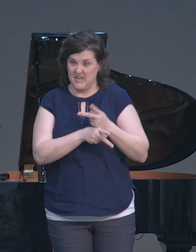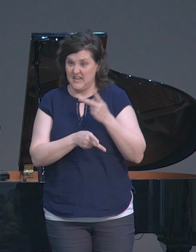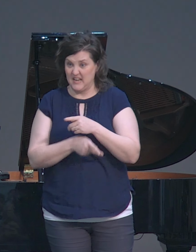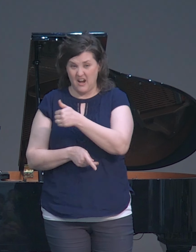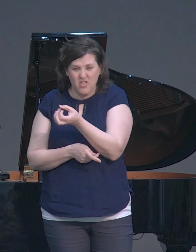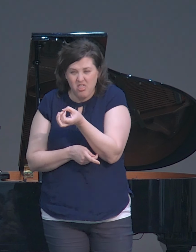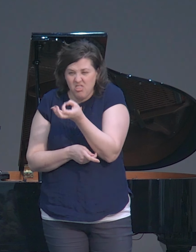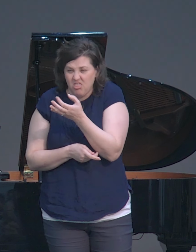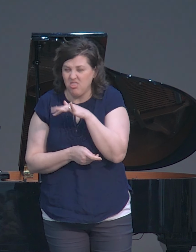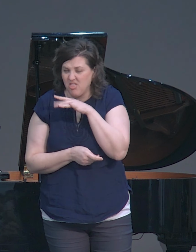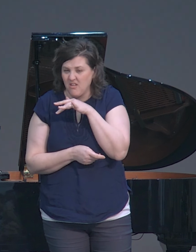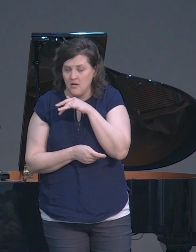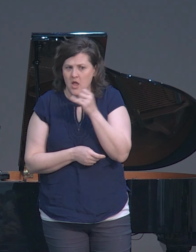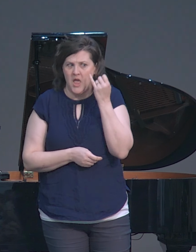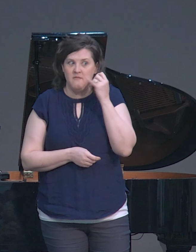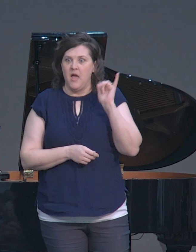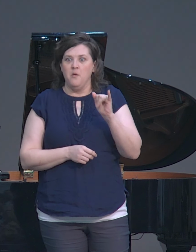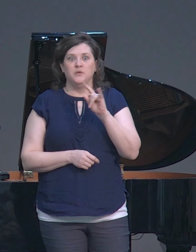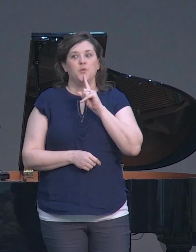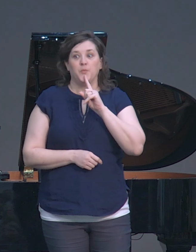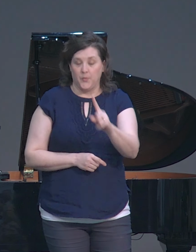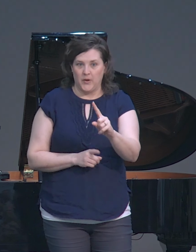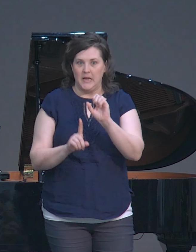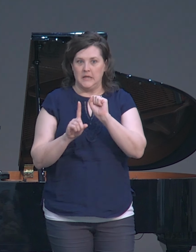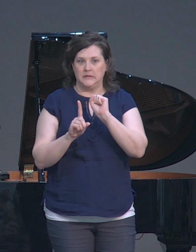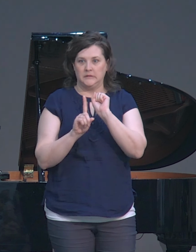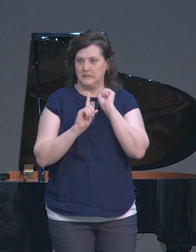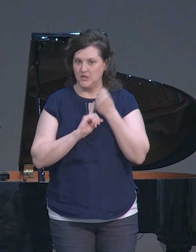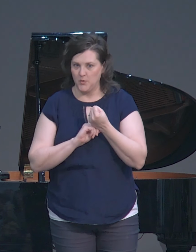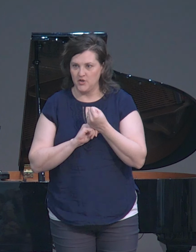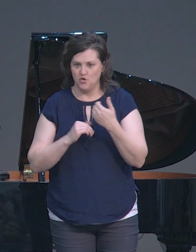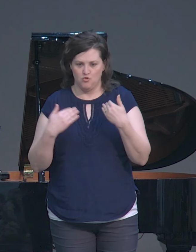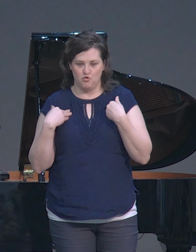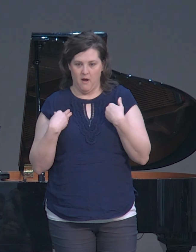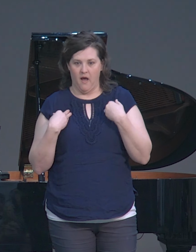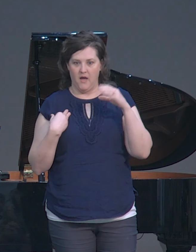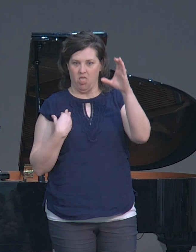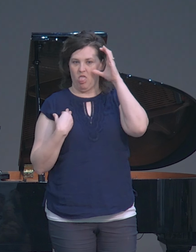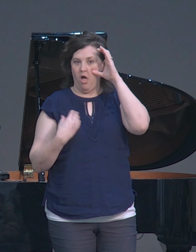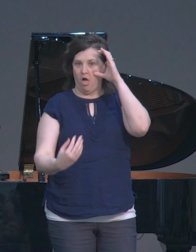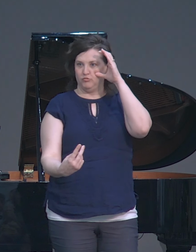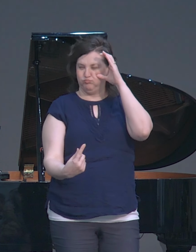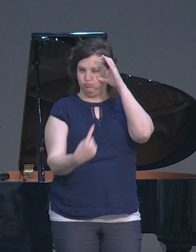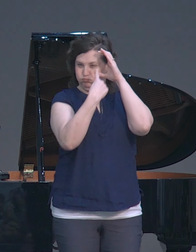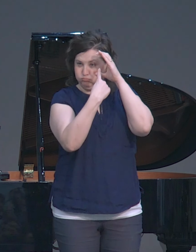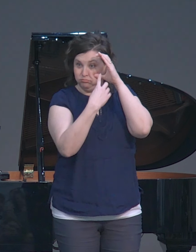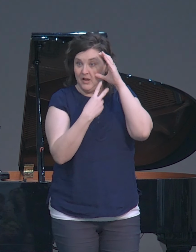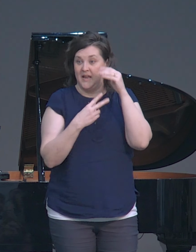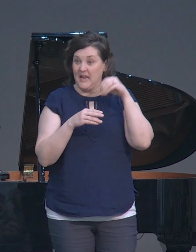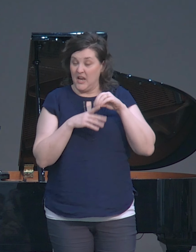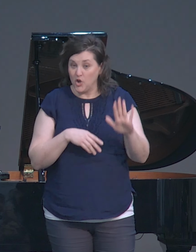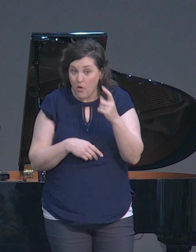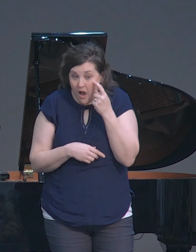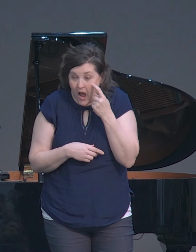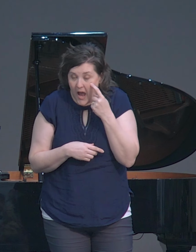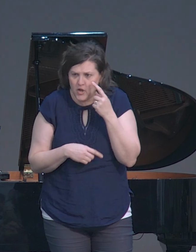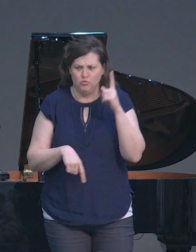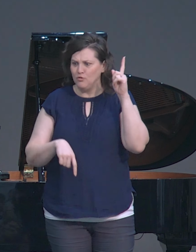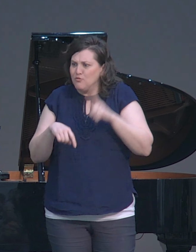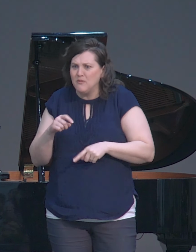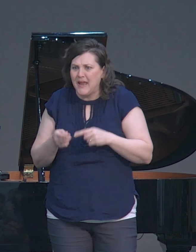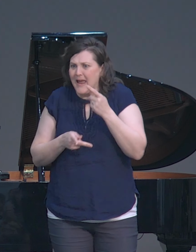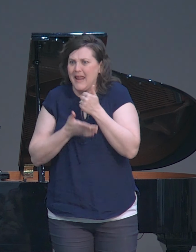if this were a real scenario and you had a log jammed in your eye and you tried to take a speck out of someone else's eye, you're not going to be able to see and you're going to hurt